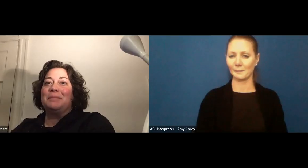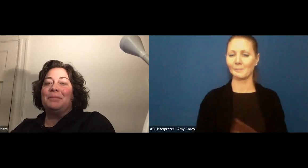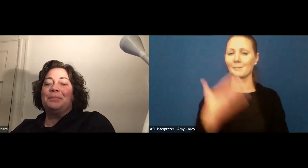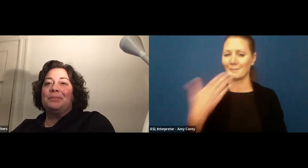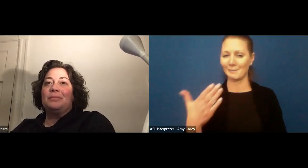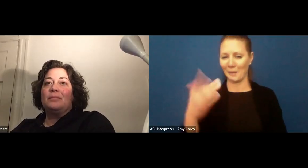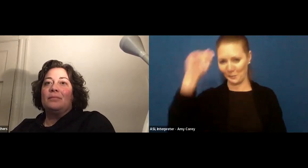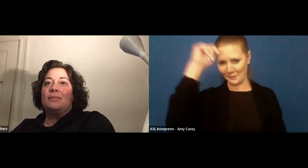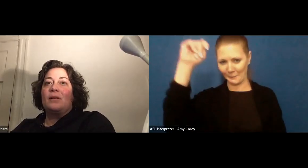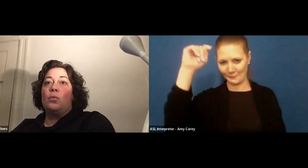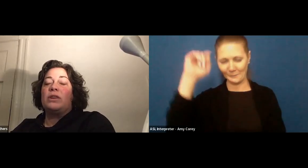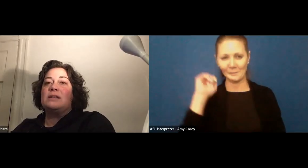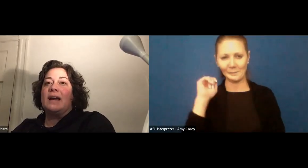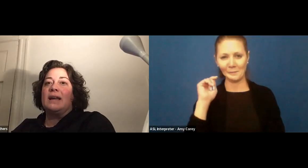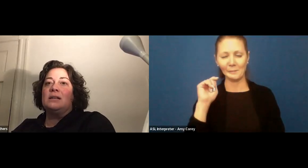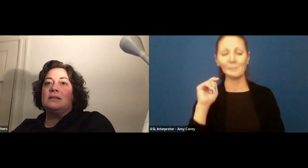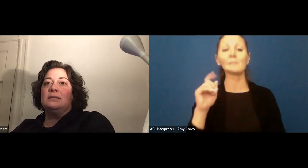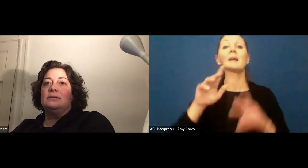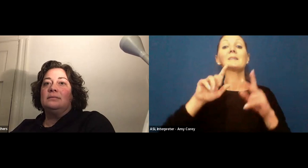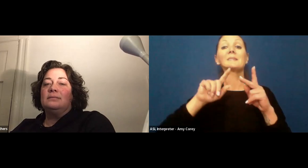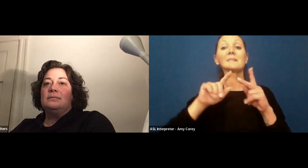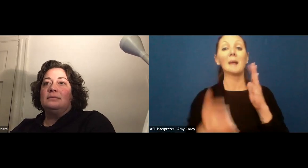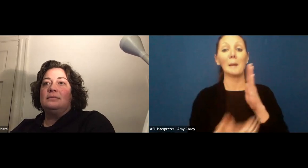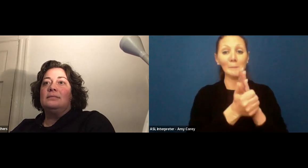thank you, Tim. With a second,